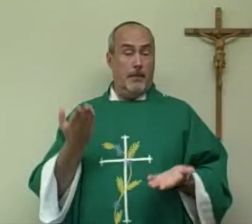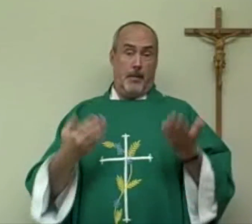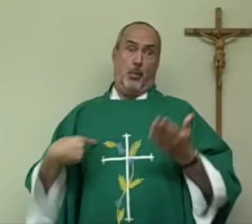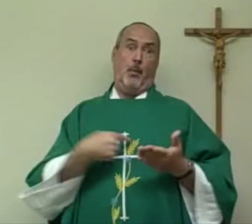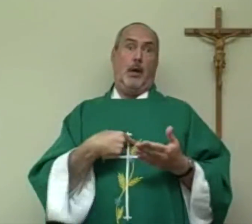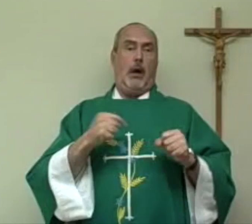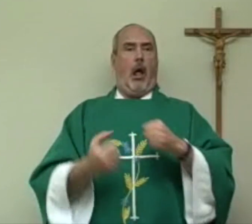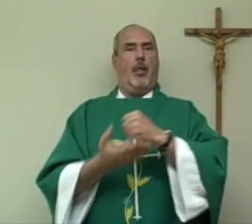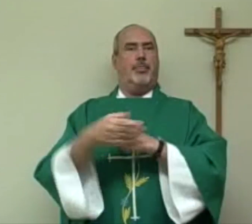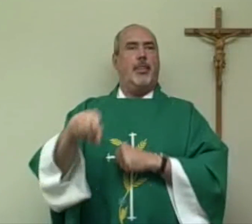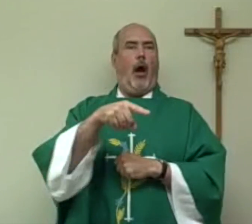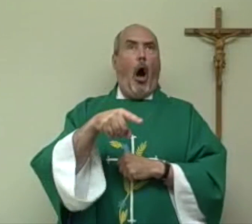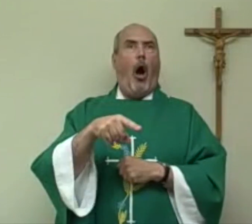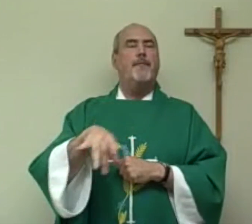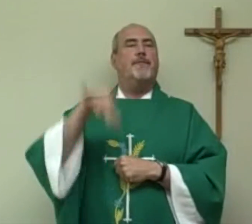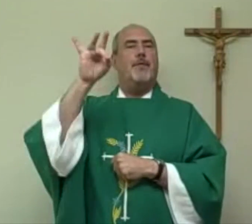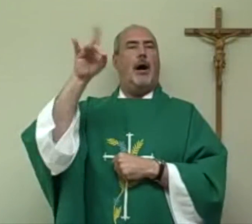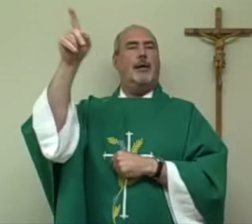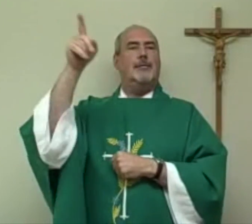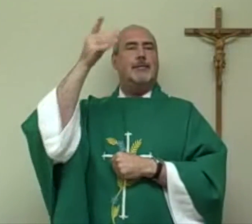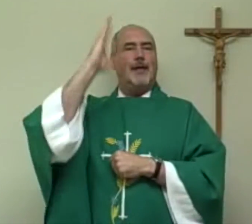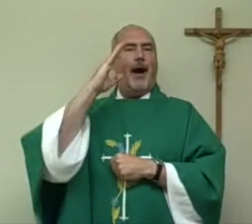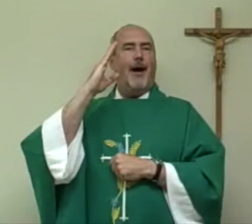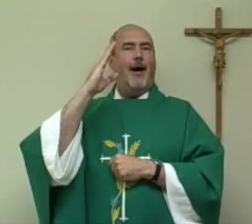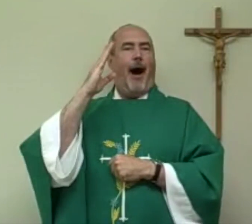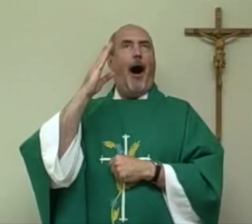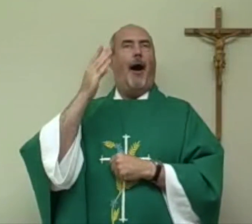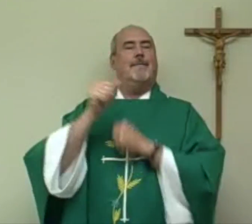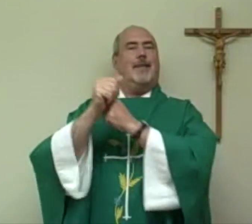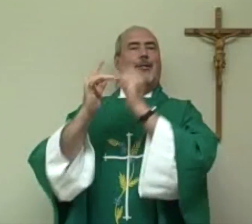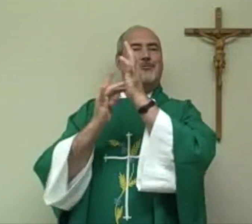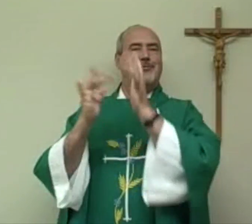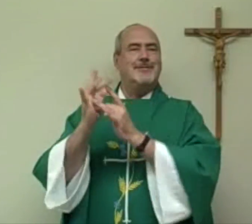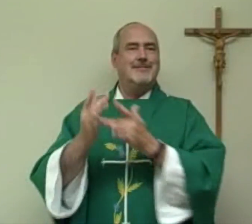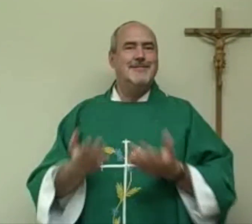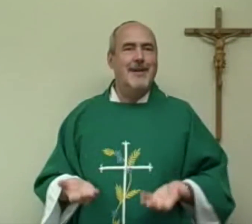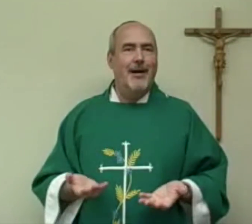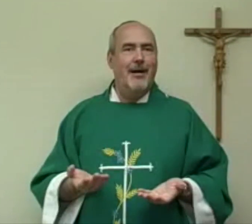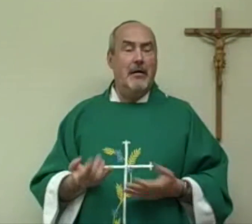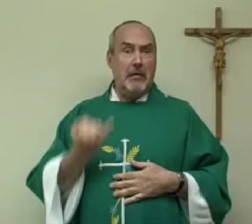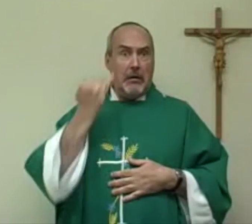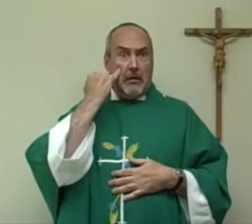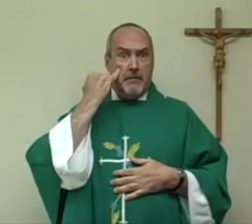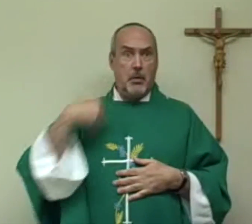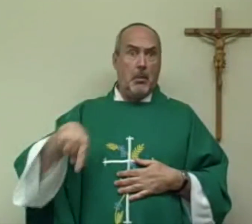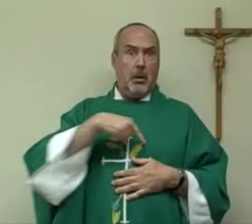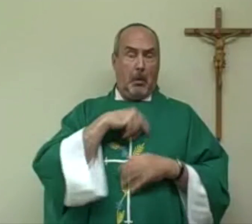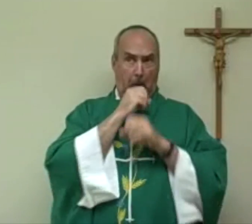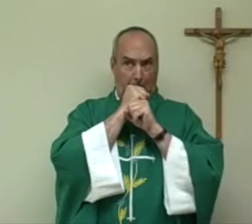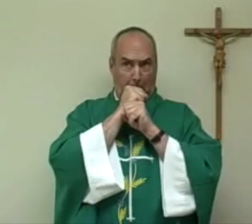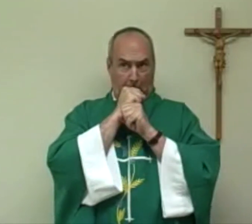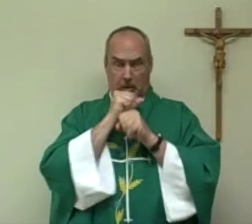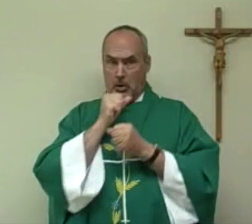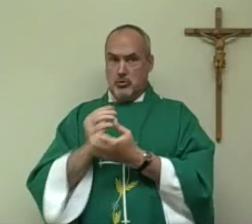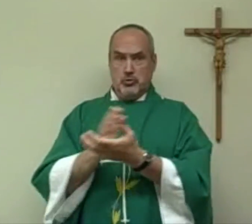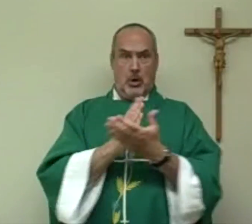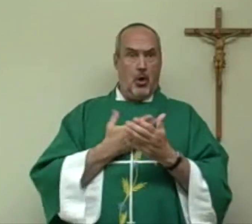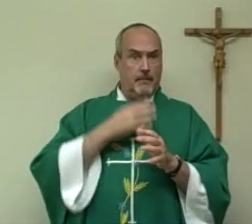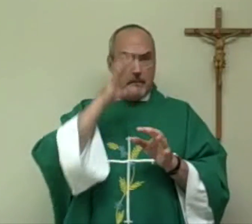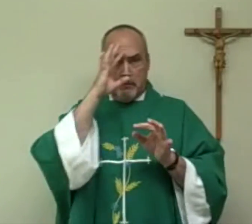do tend to get attacked or criticized by others. But we have to help them find God and follow Jesus. And